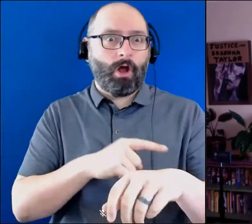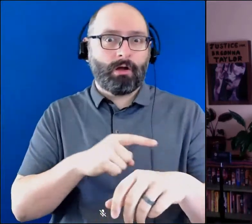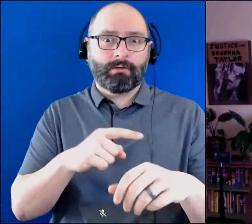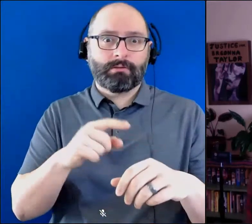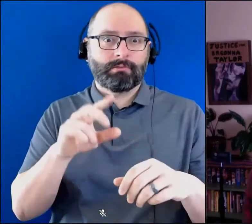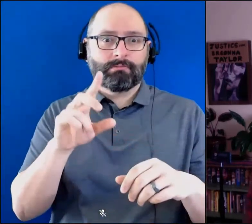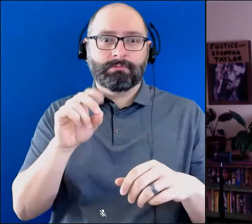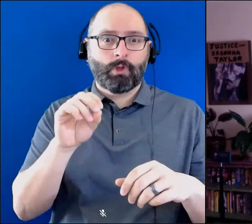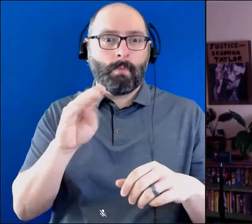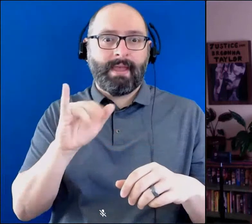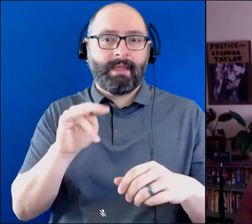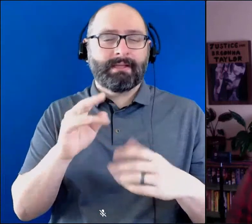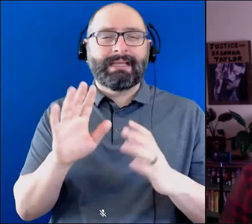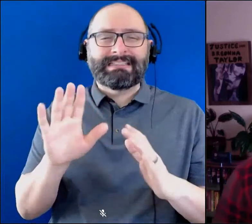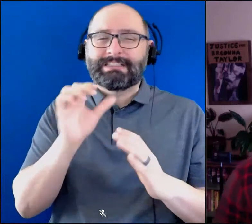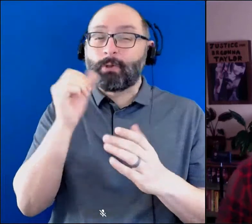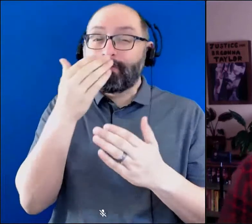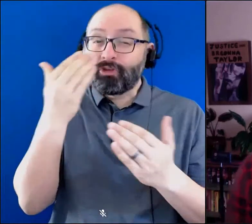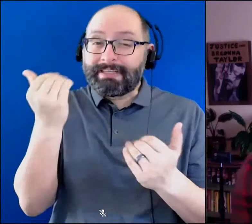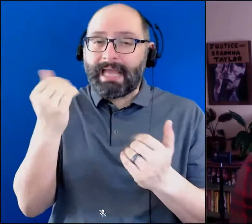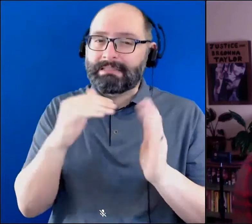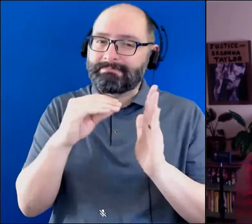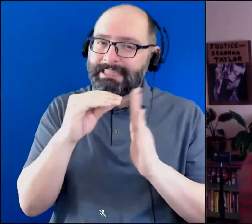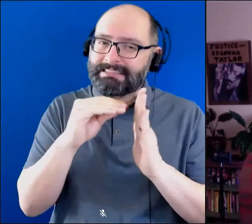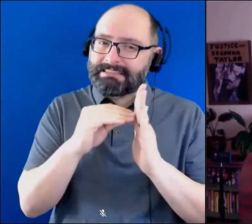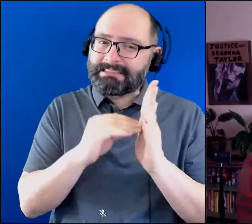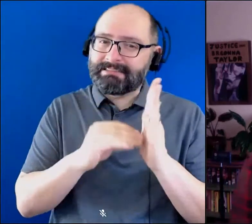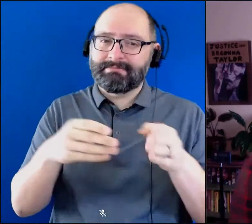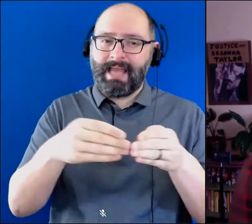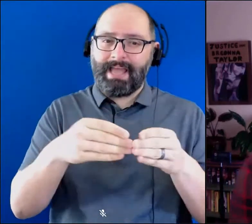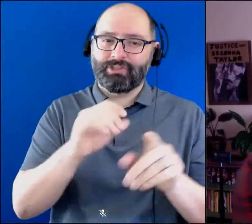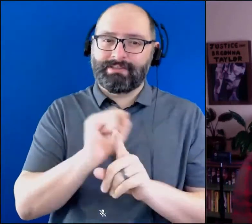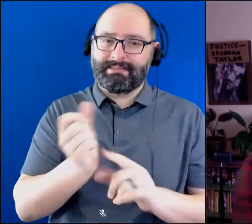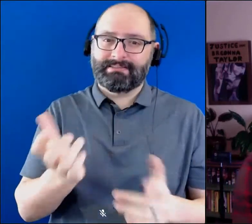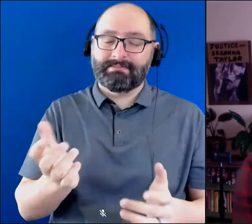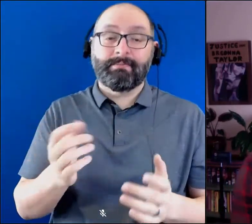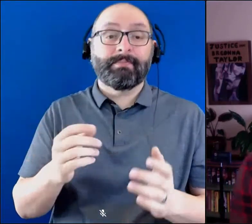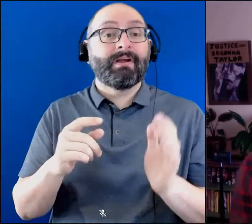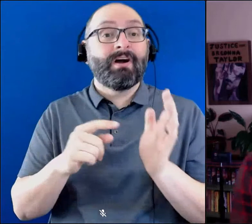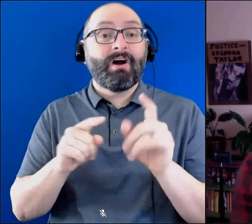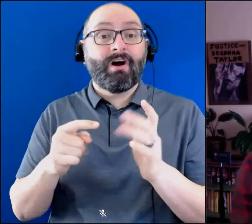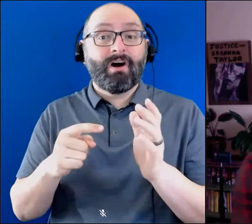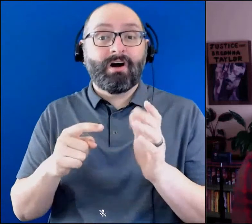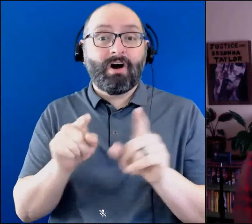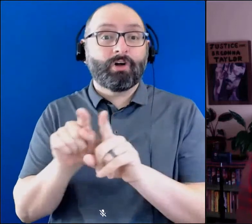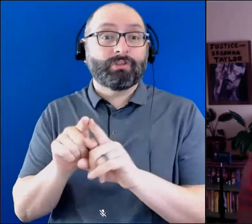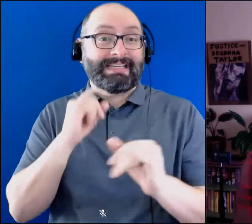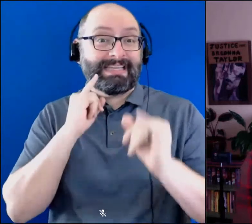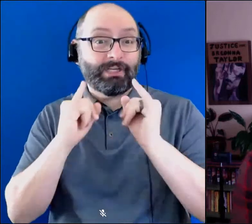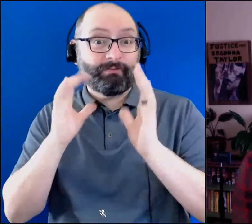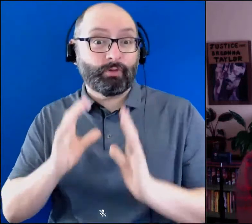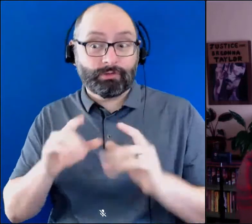domain like this? Just don't forget to list some edge cases. It looks good. That's another thing that interviewers and debriefs, they're going to talk